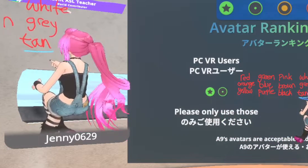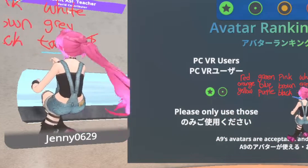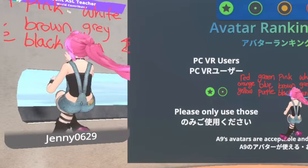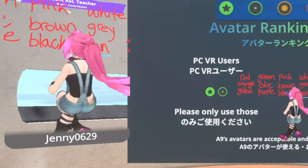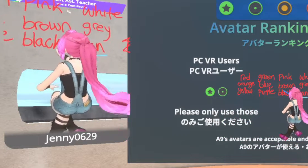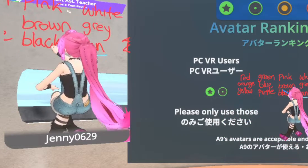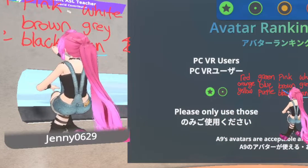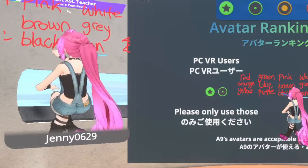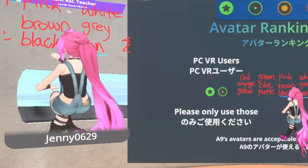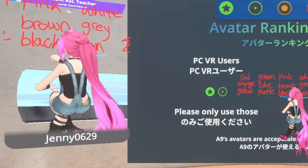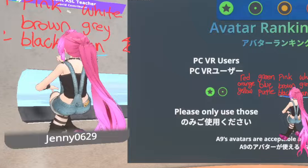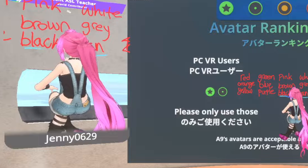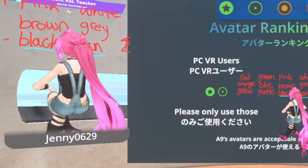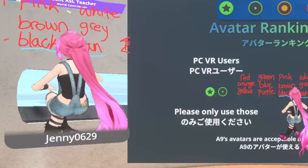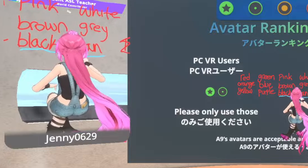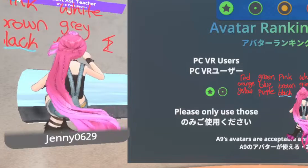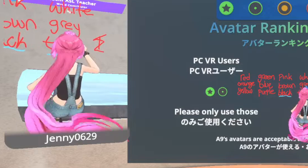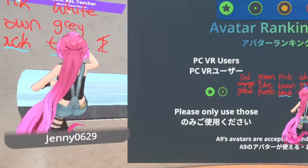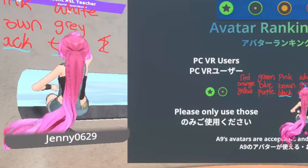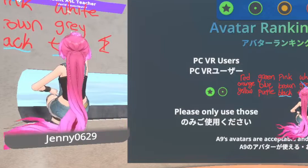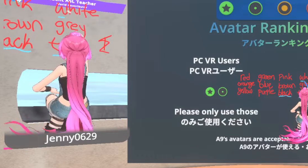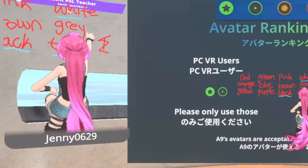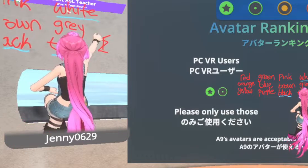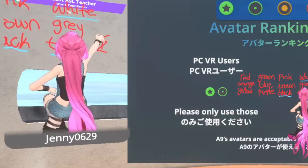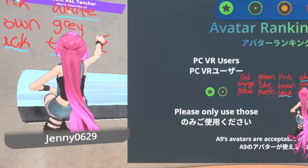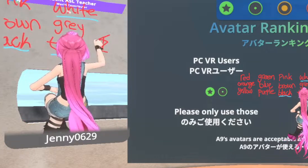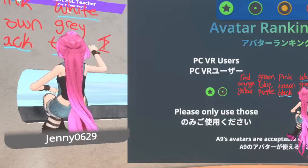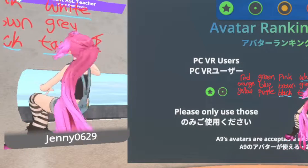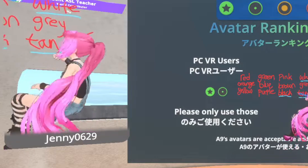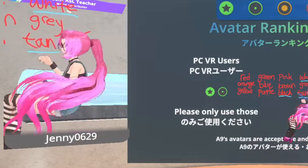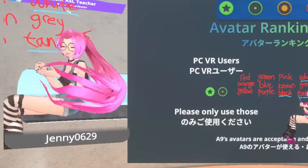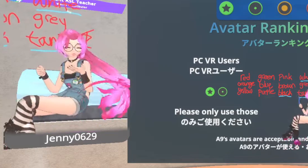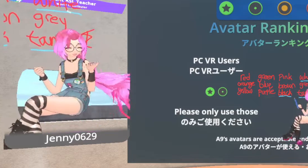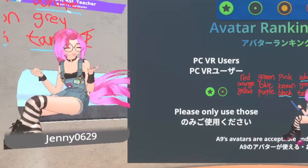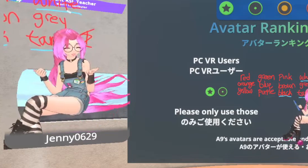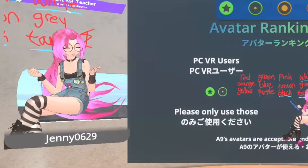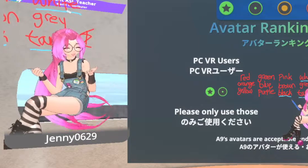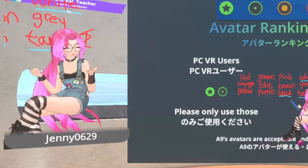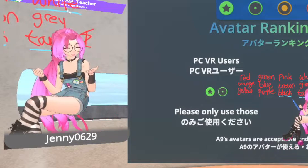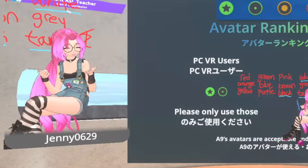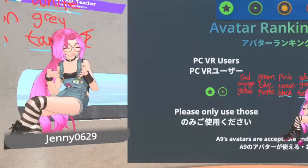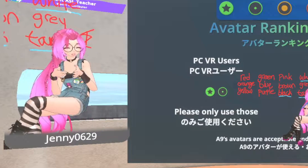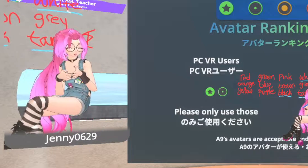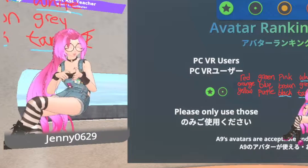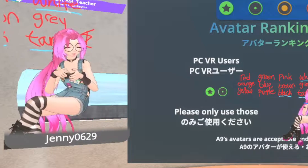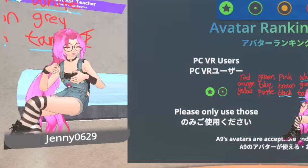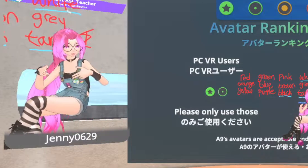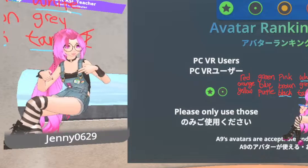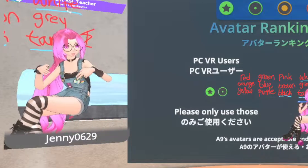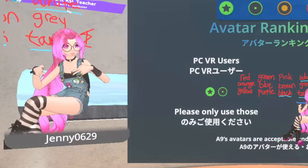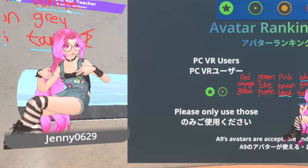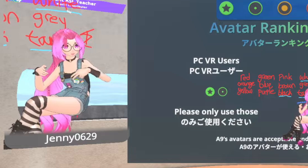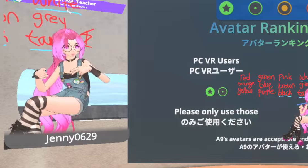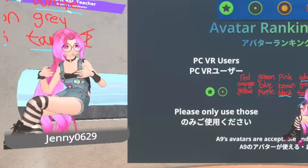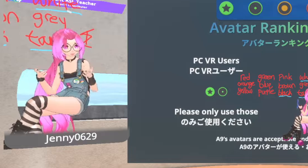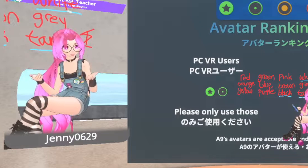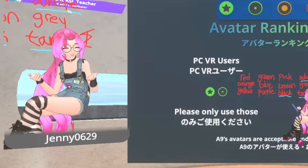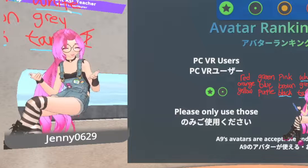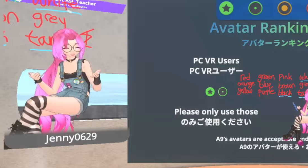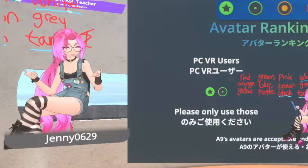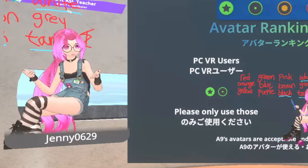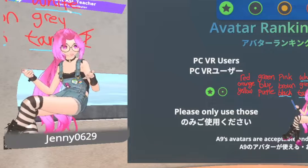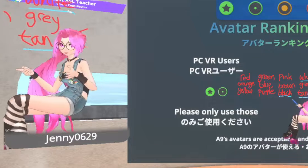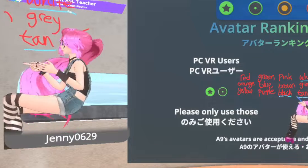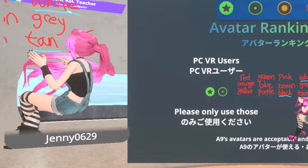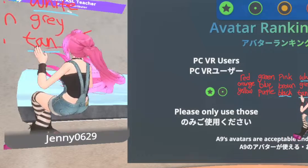here, and then we have black and white. So a lot of people ask, can this also be describing people?